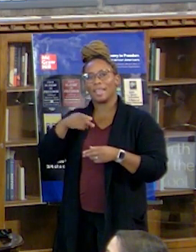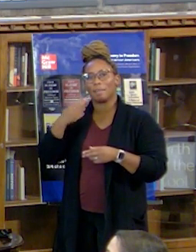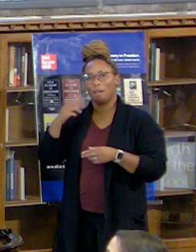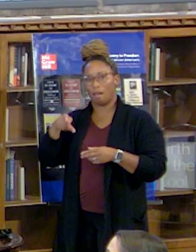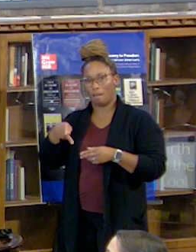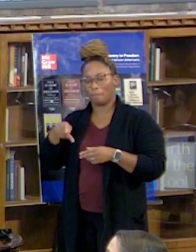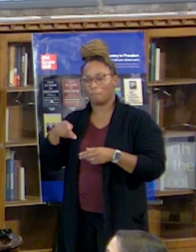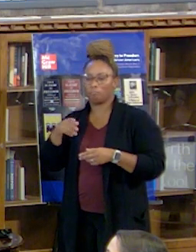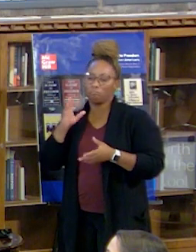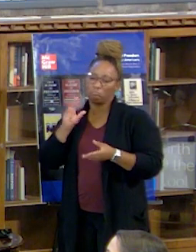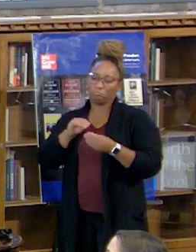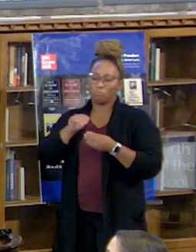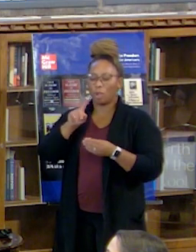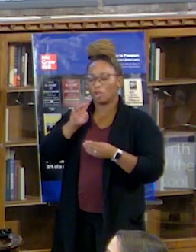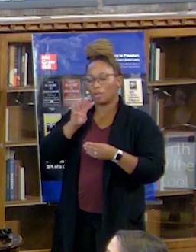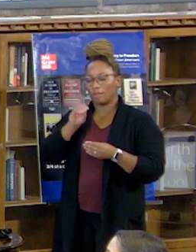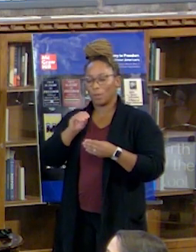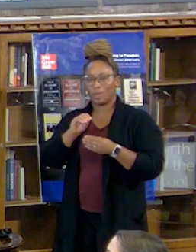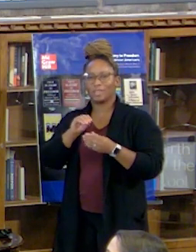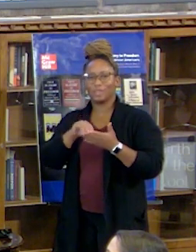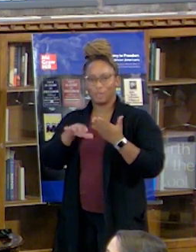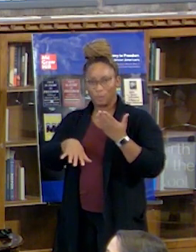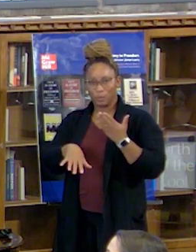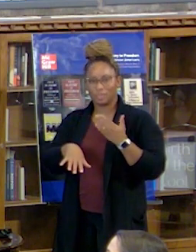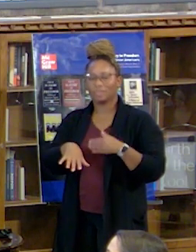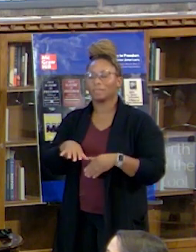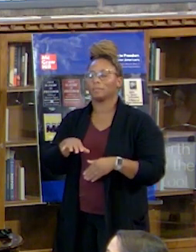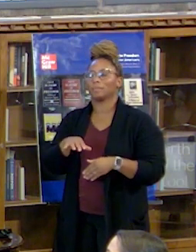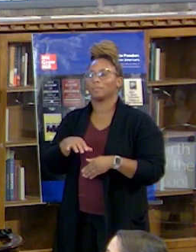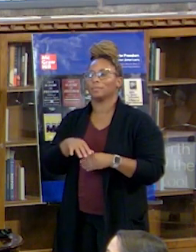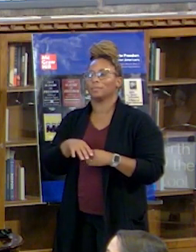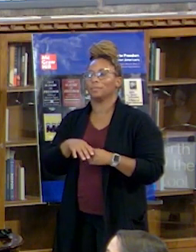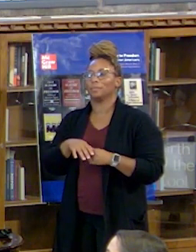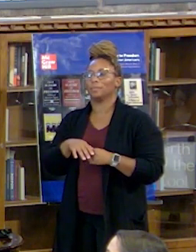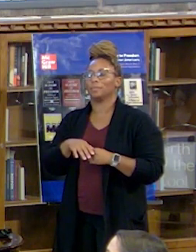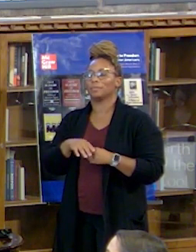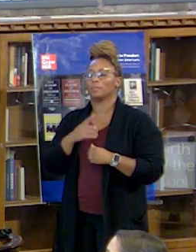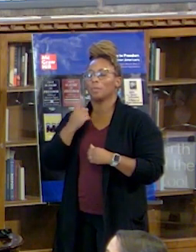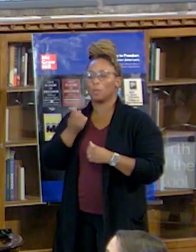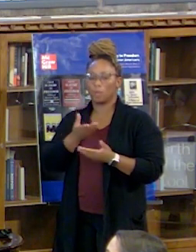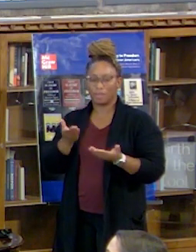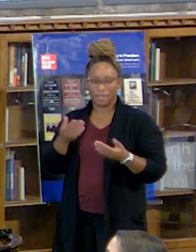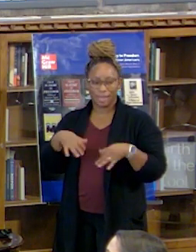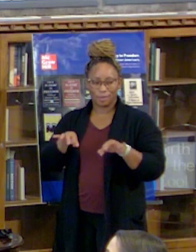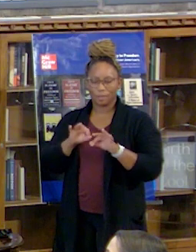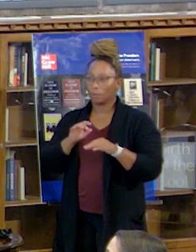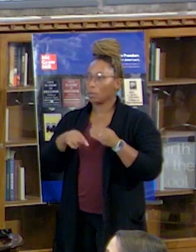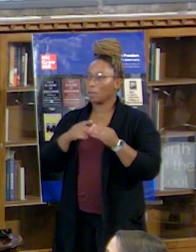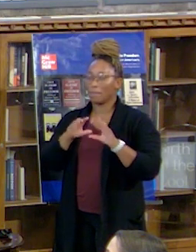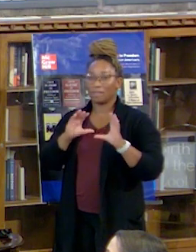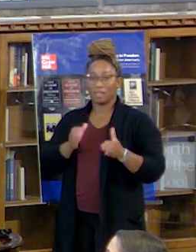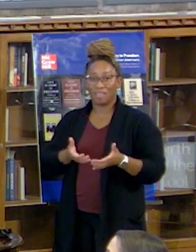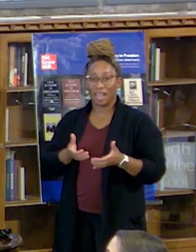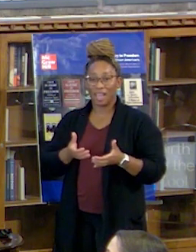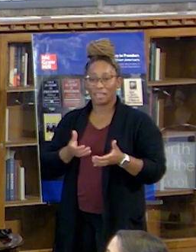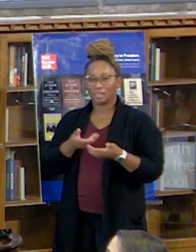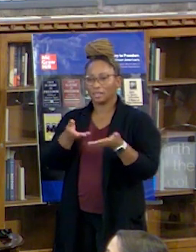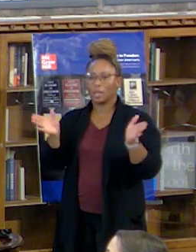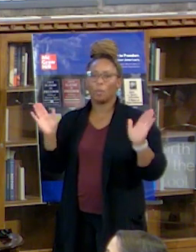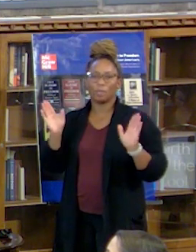students pretty regularly one of the things that was important to us about the class is that the class would be